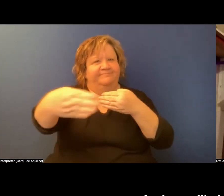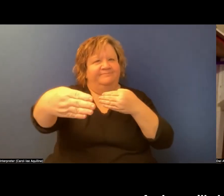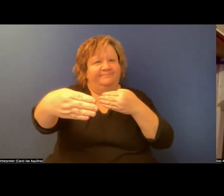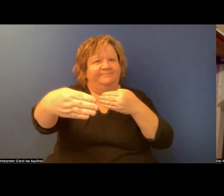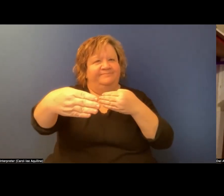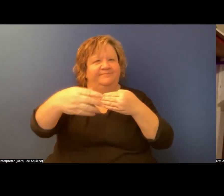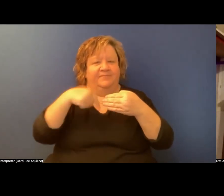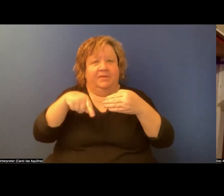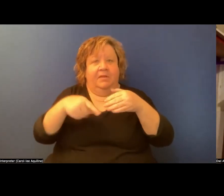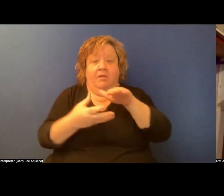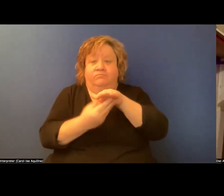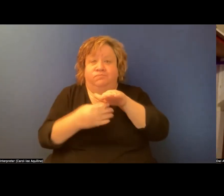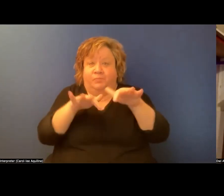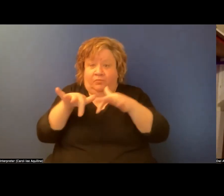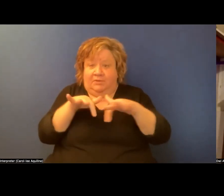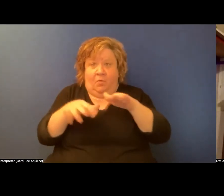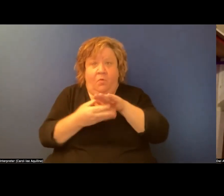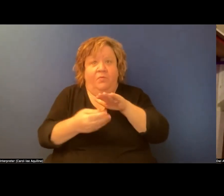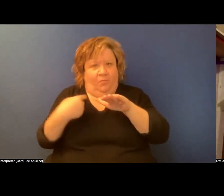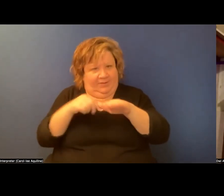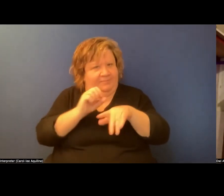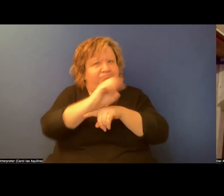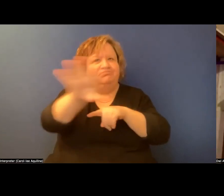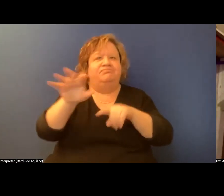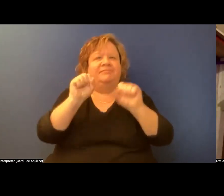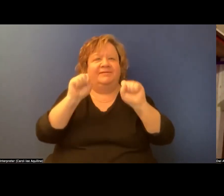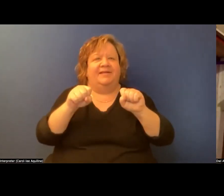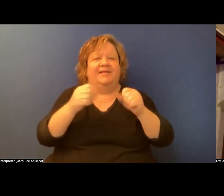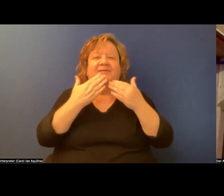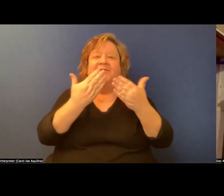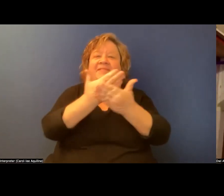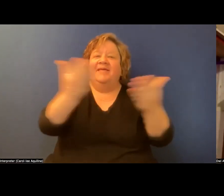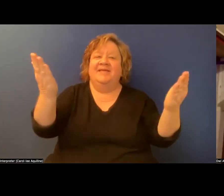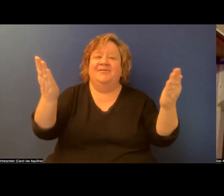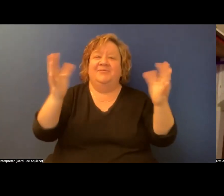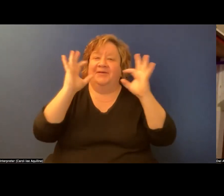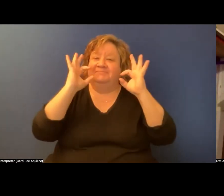of today's event. So thank you, everyone. Be safe and take care.